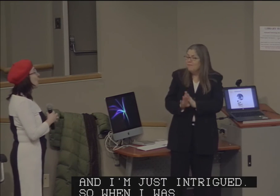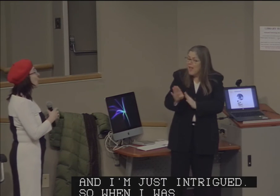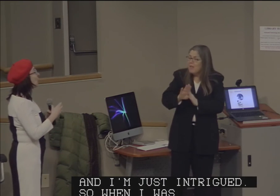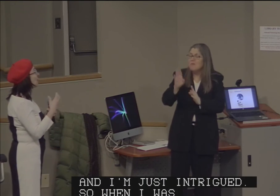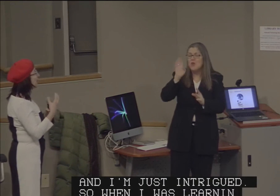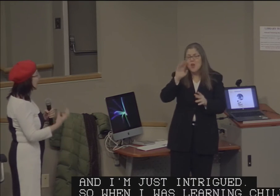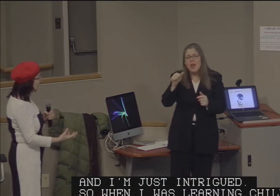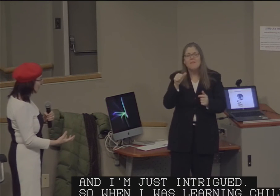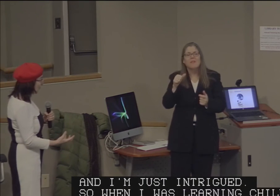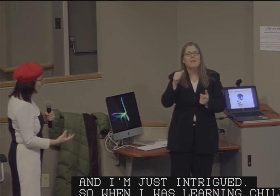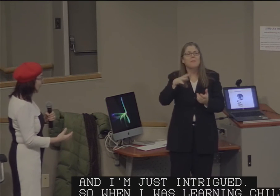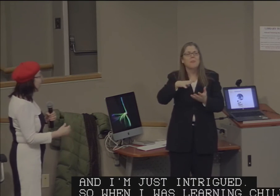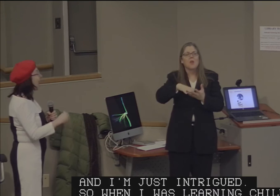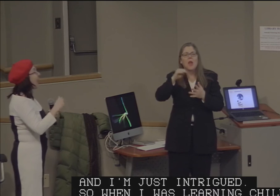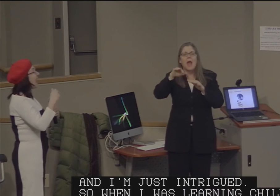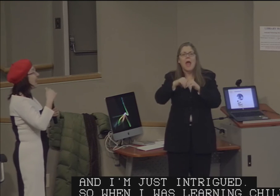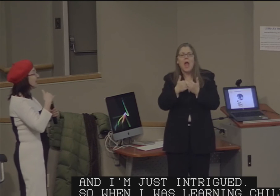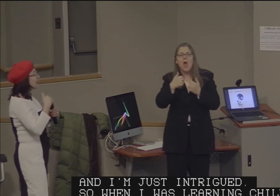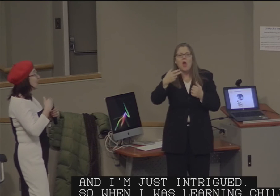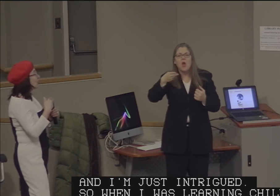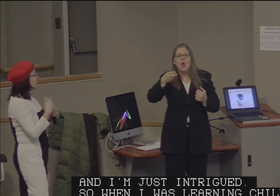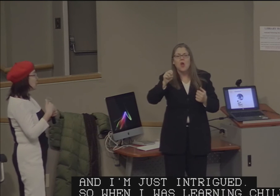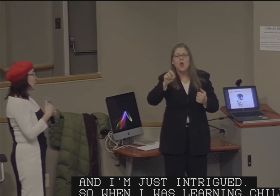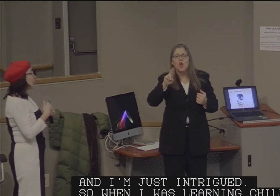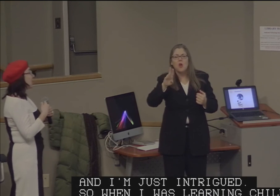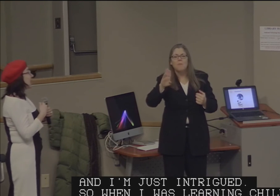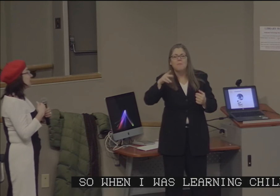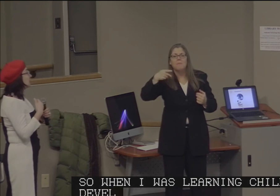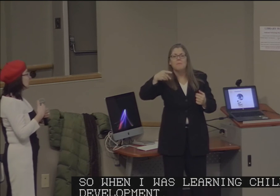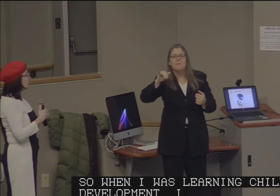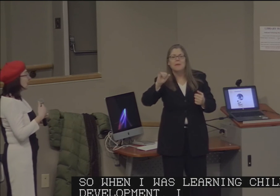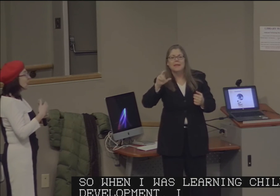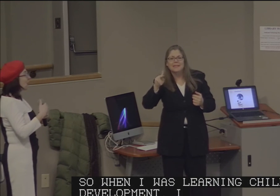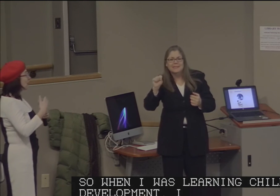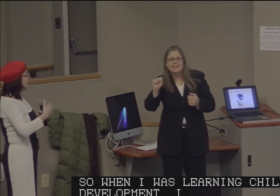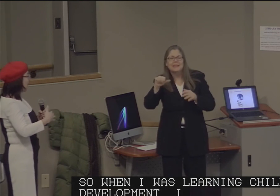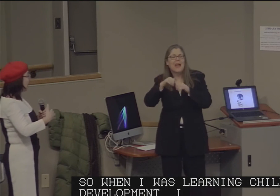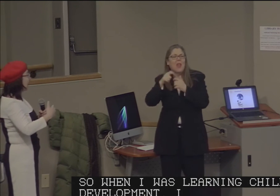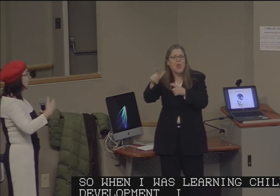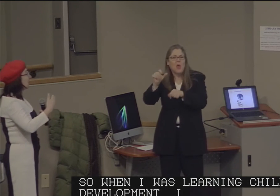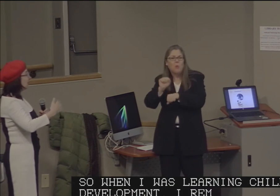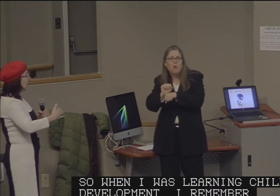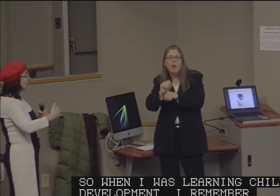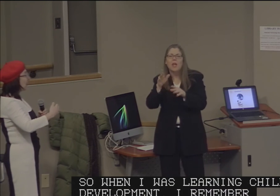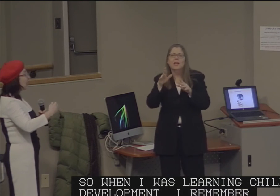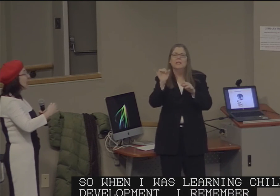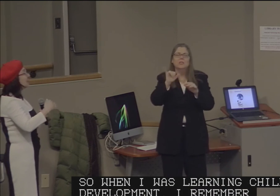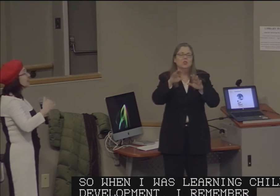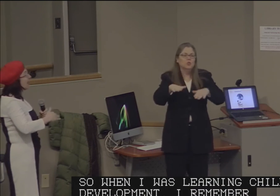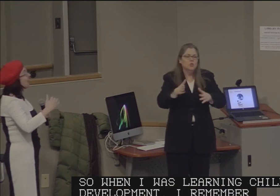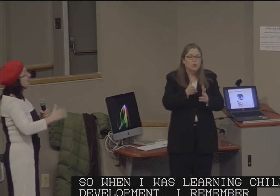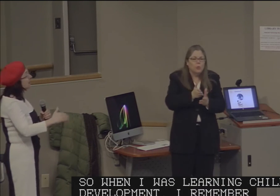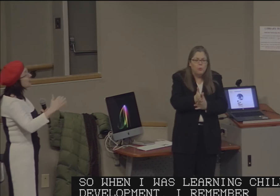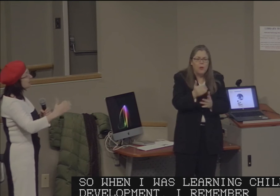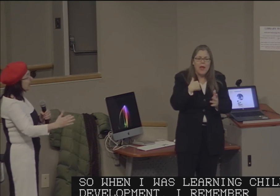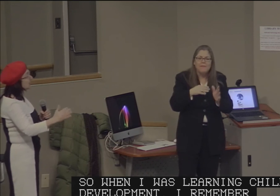learn Herb Pick's work, and which showed that children go through very specific developmental stages